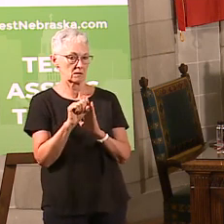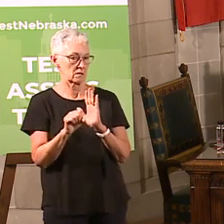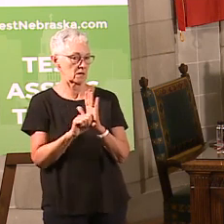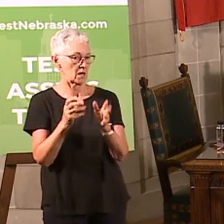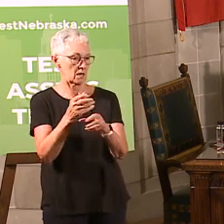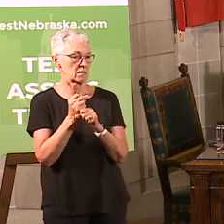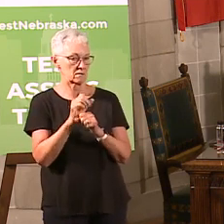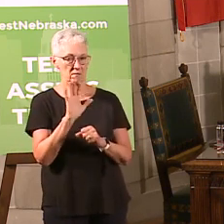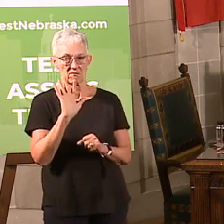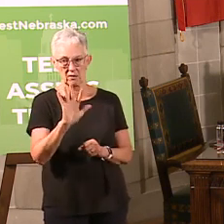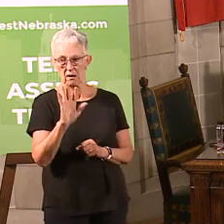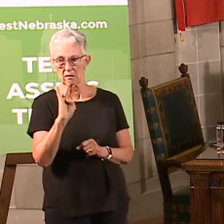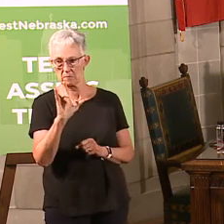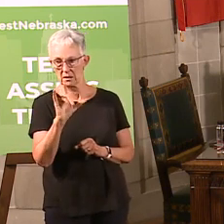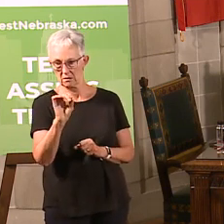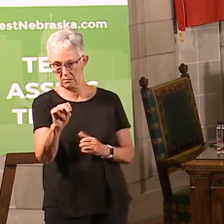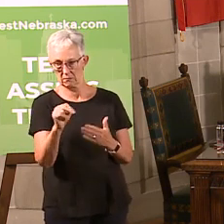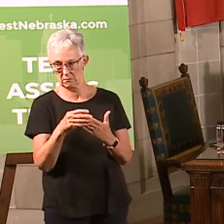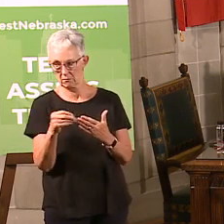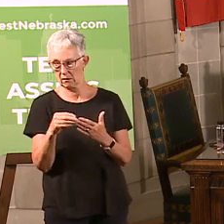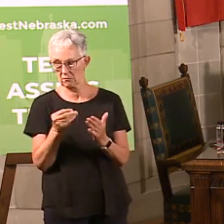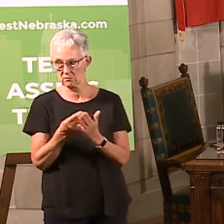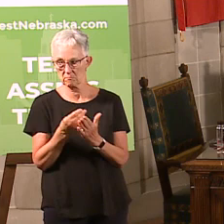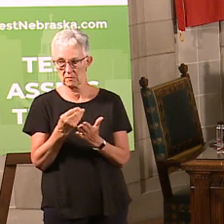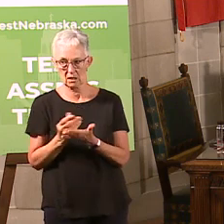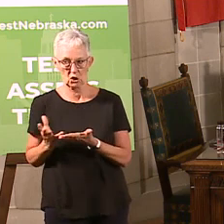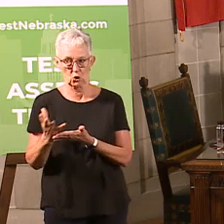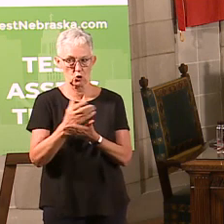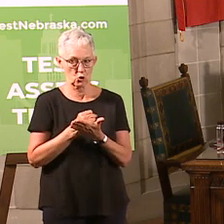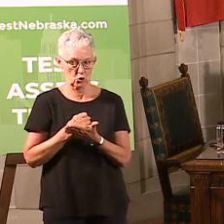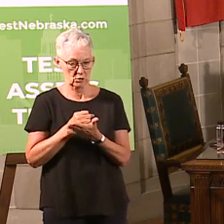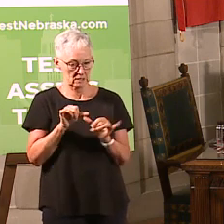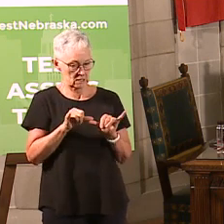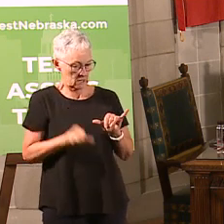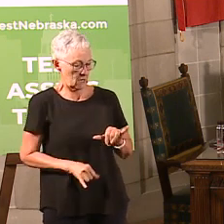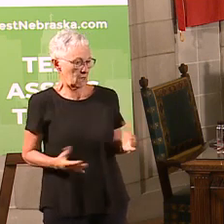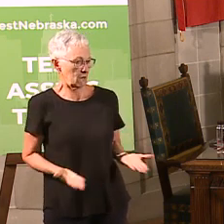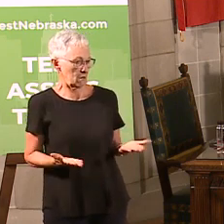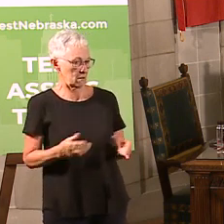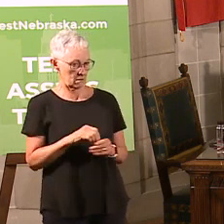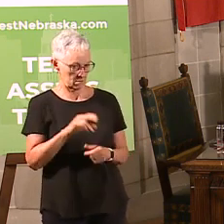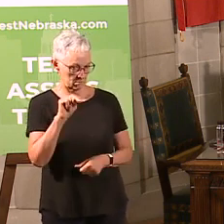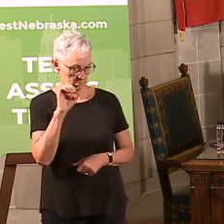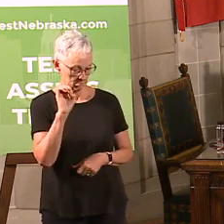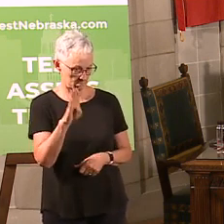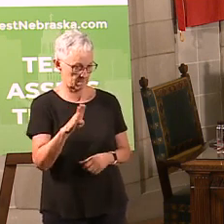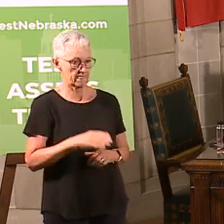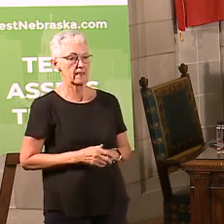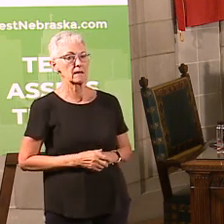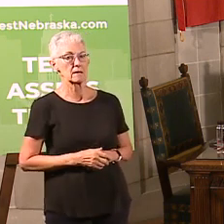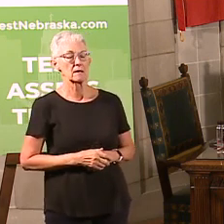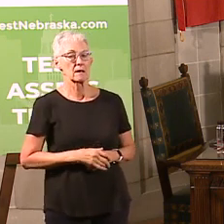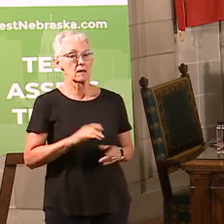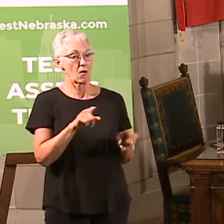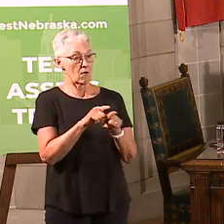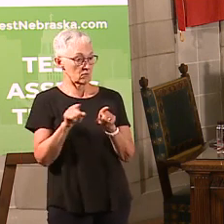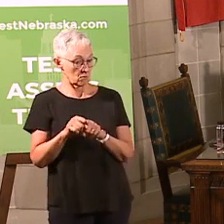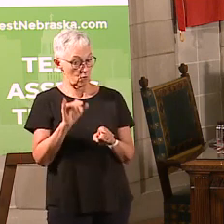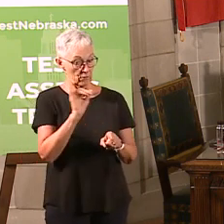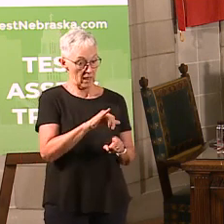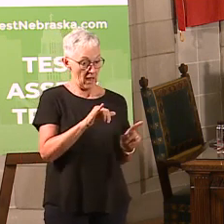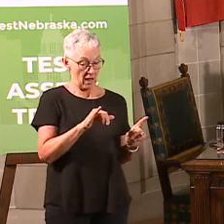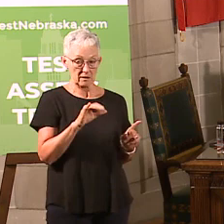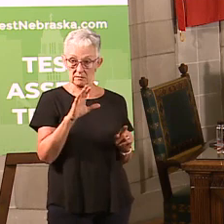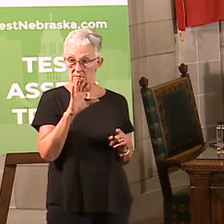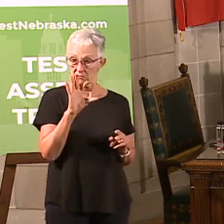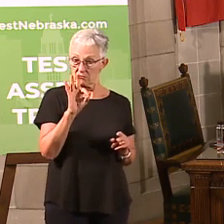capital investments. Renewable fuels provide an available and proven path towards decarbonizing the transportation